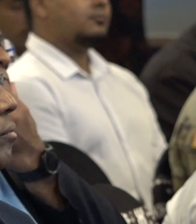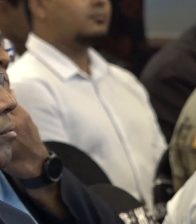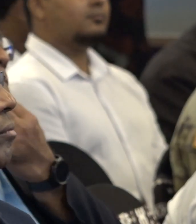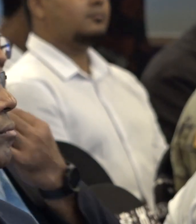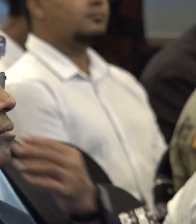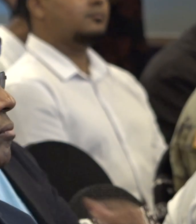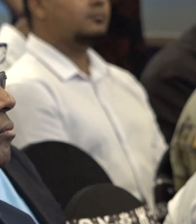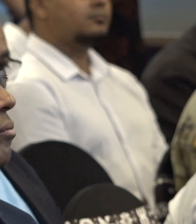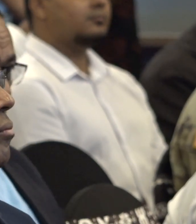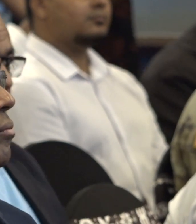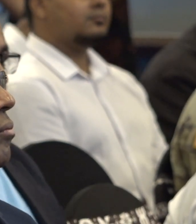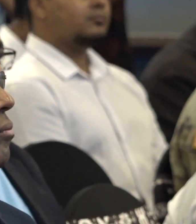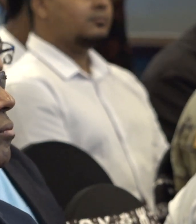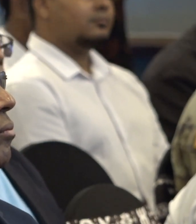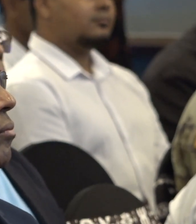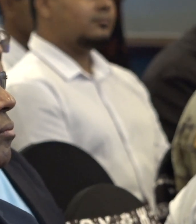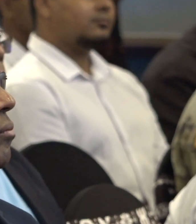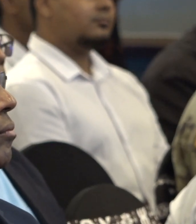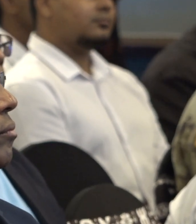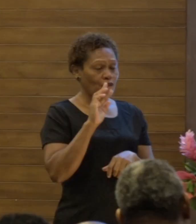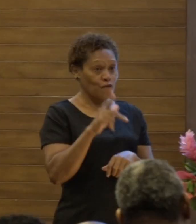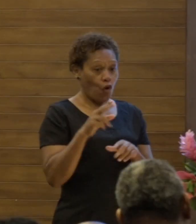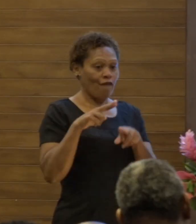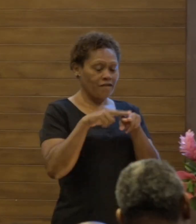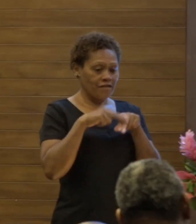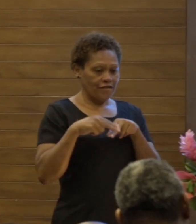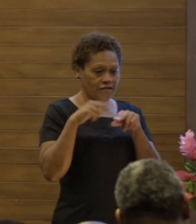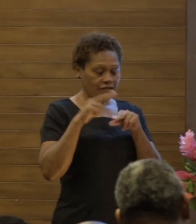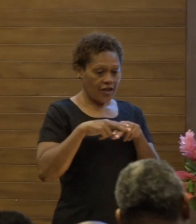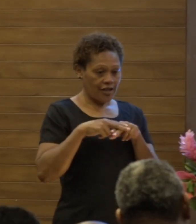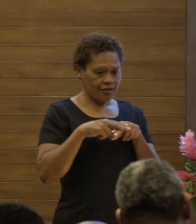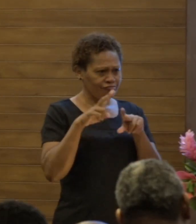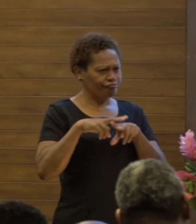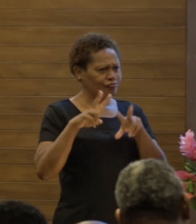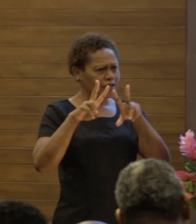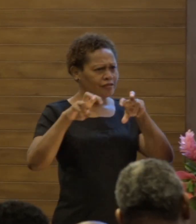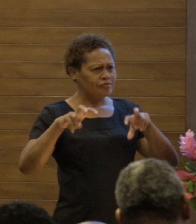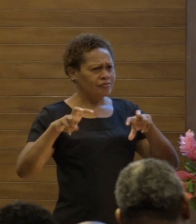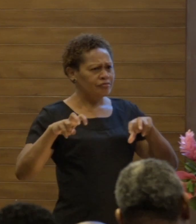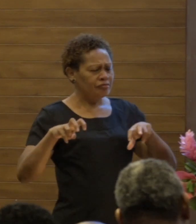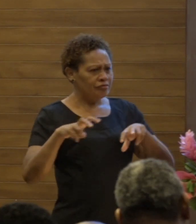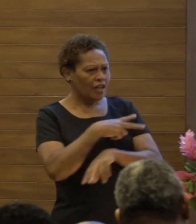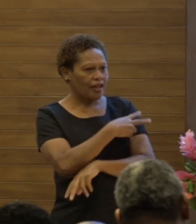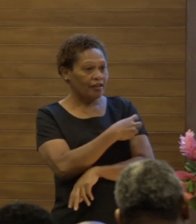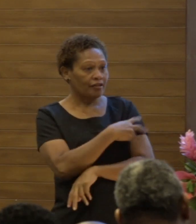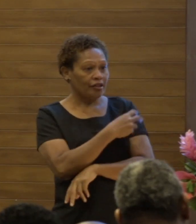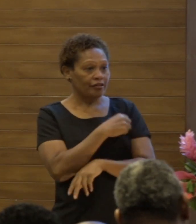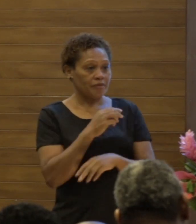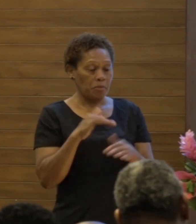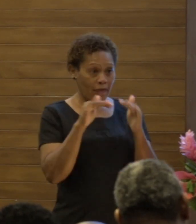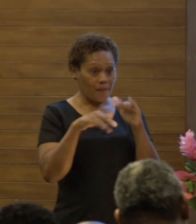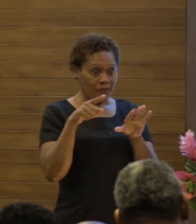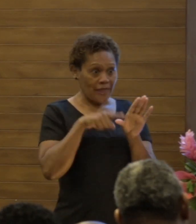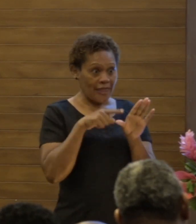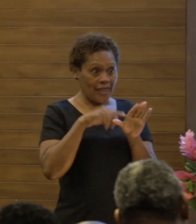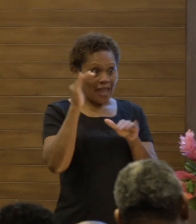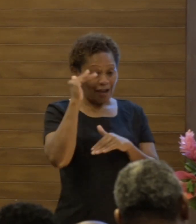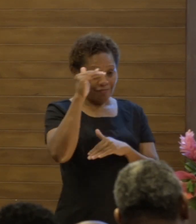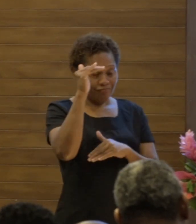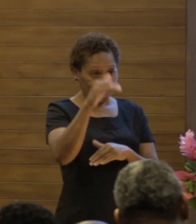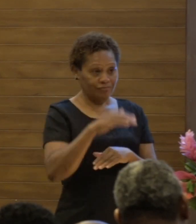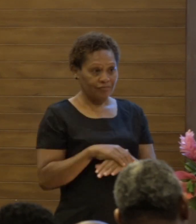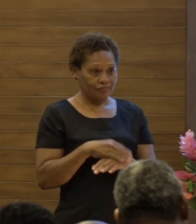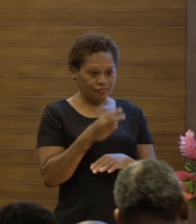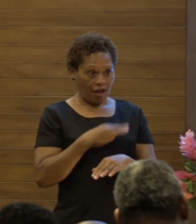the direction of Fiji's security, governance, and digital transformation landscape in the years ahead. The Ministry of Policing